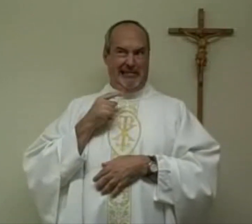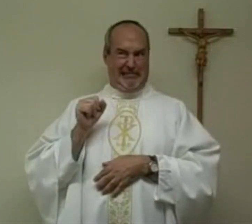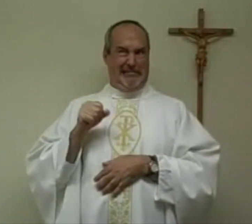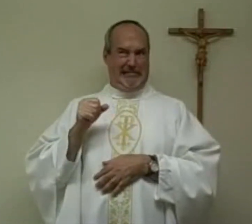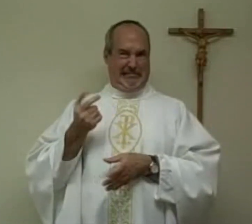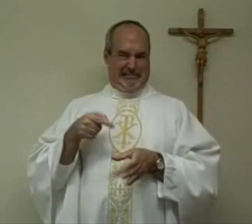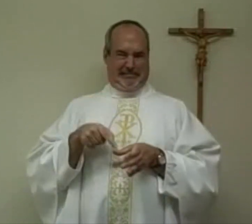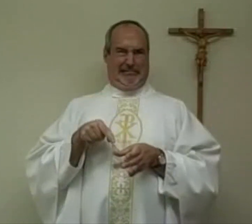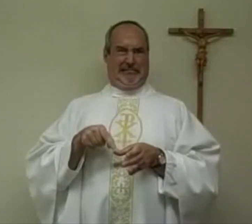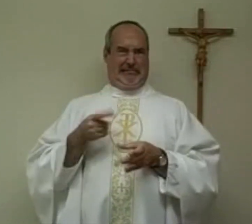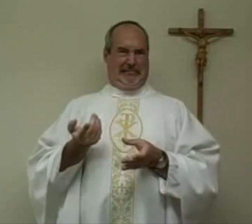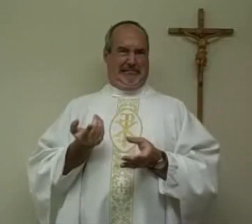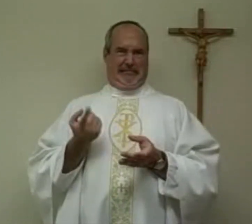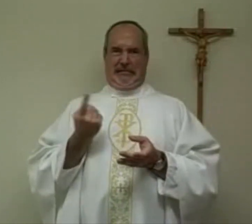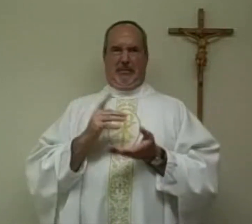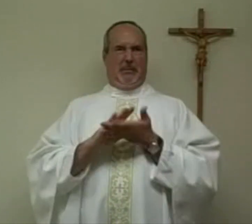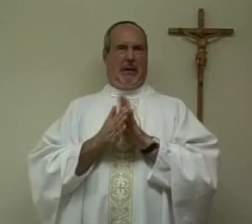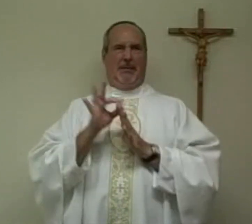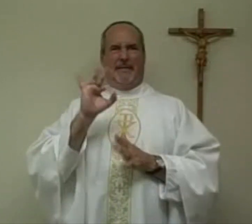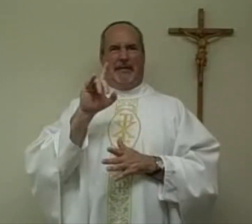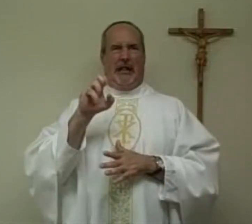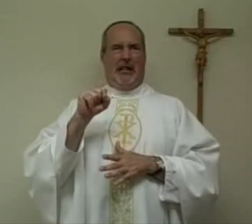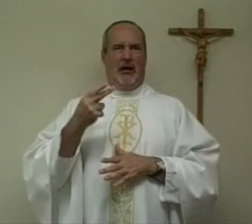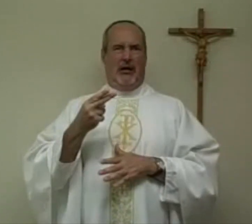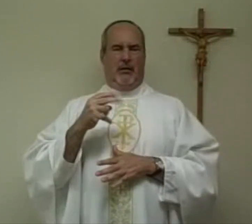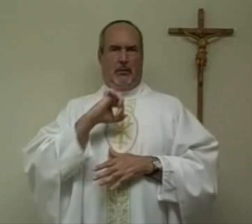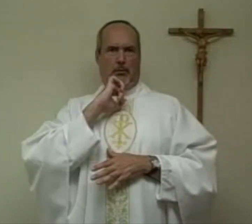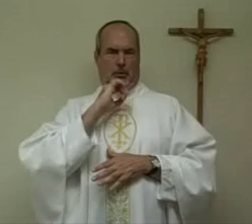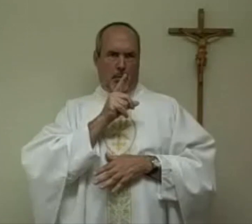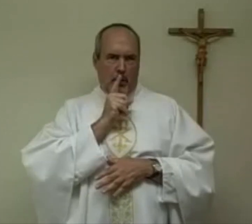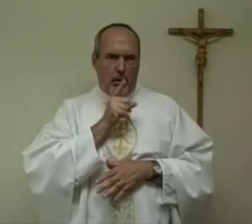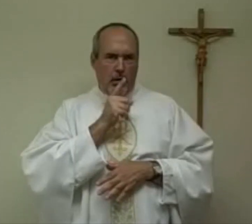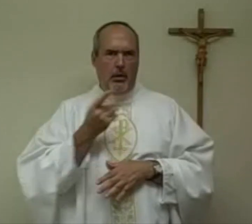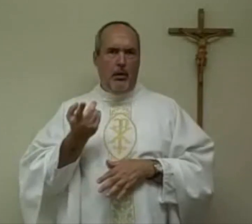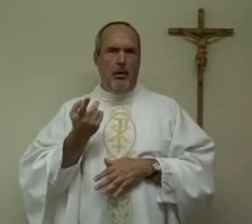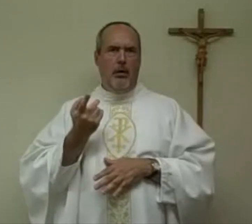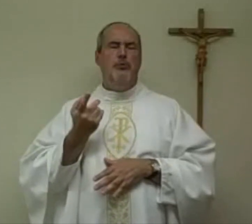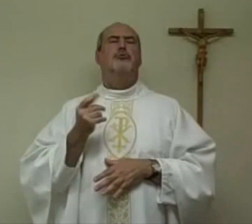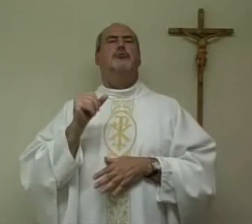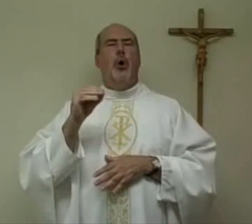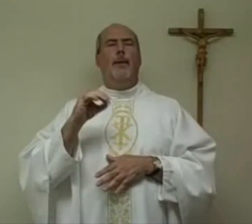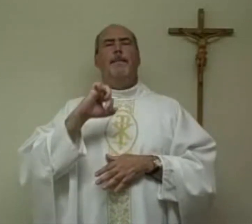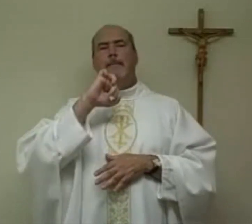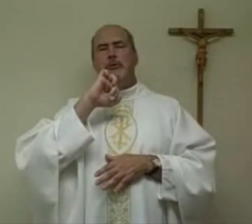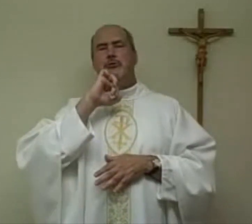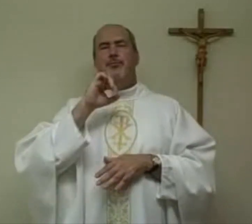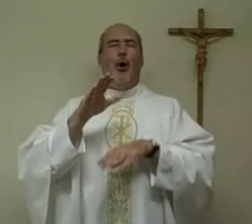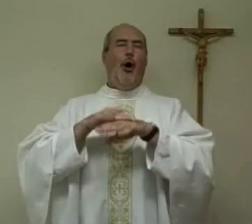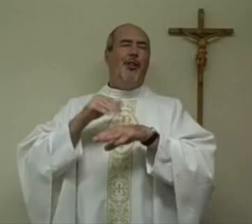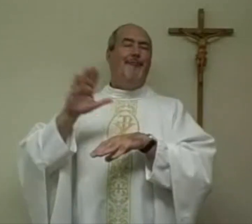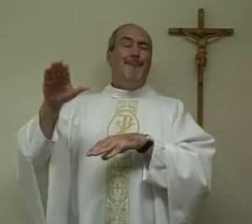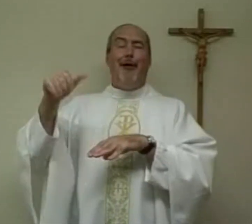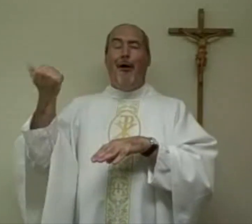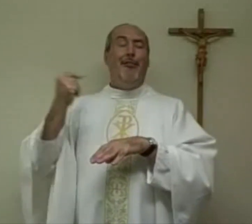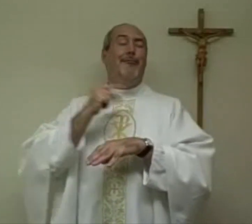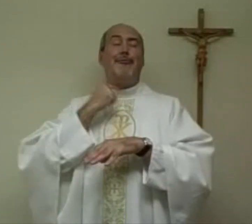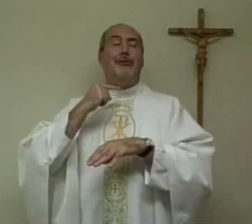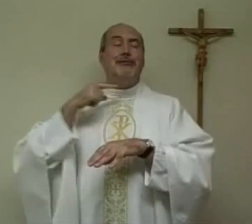know. So he told the bishop exactly what it looked like and that it had become flesh around the edges. And the bishop said, "Are you sure?" So the